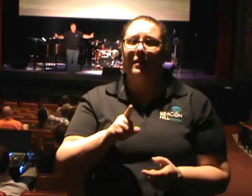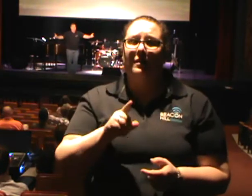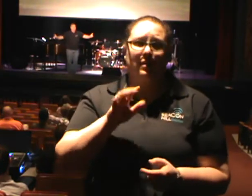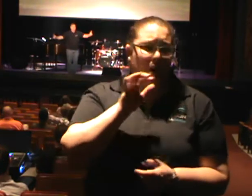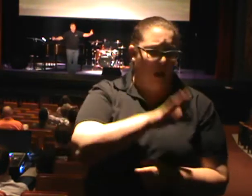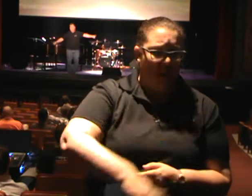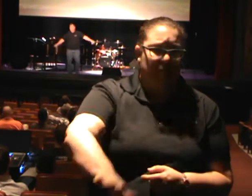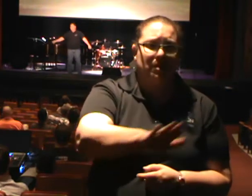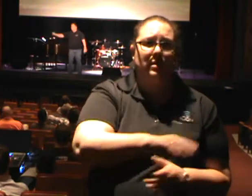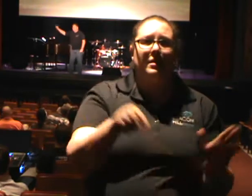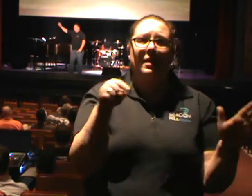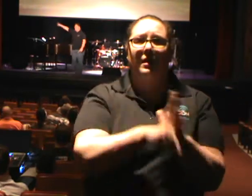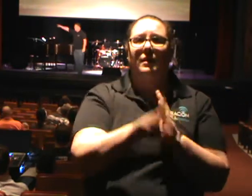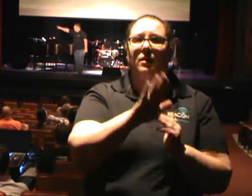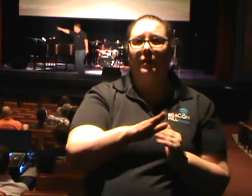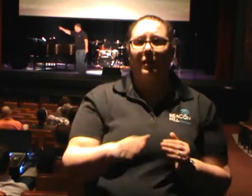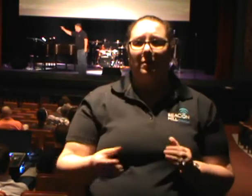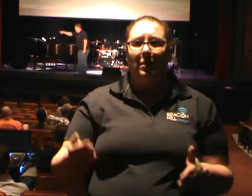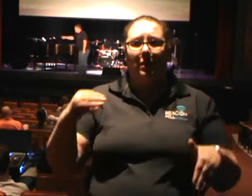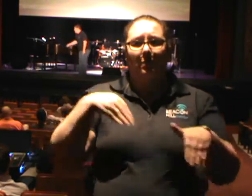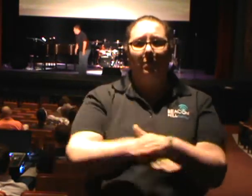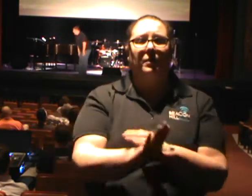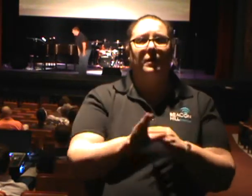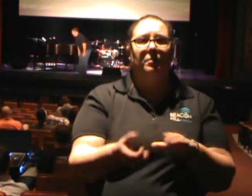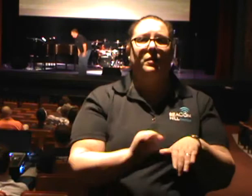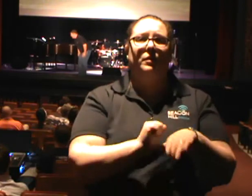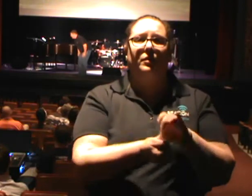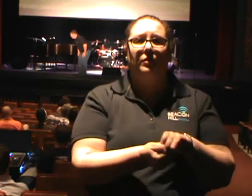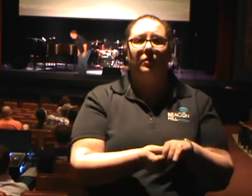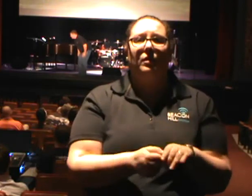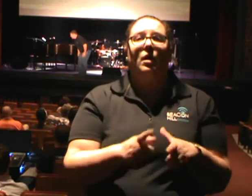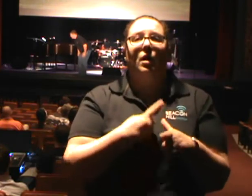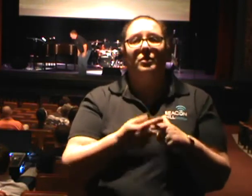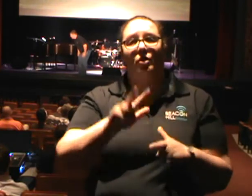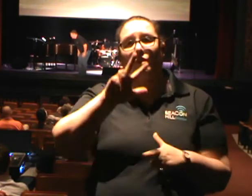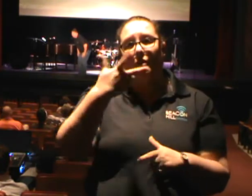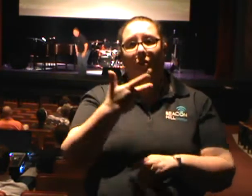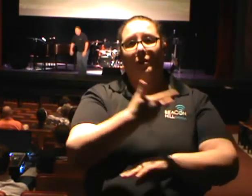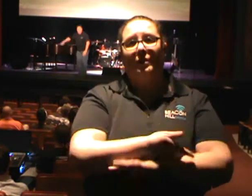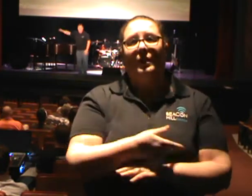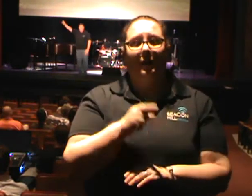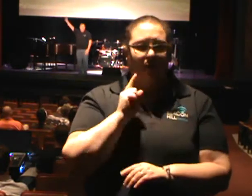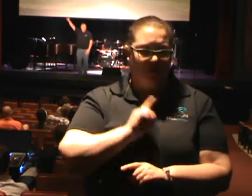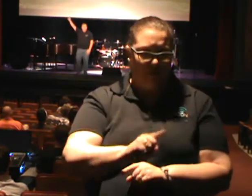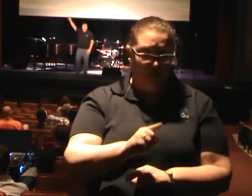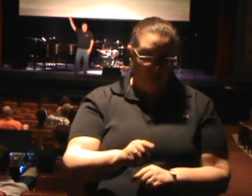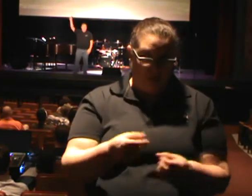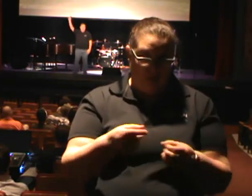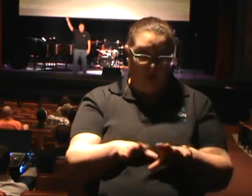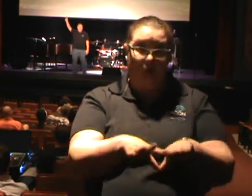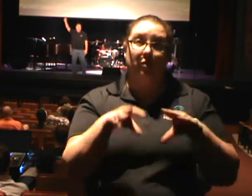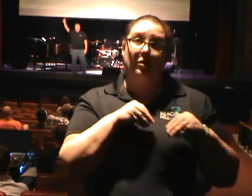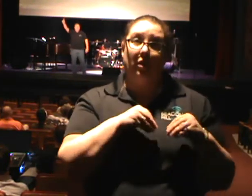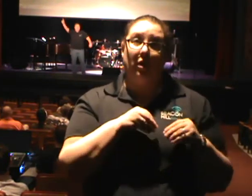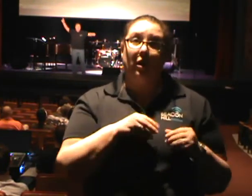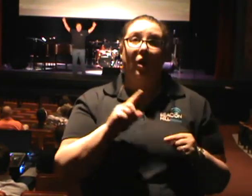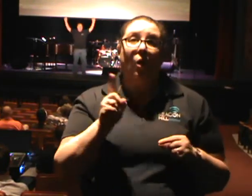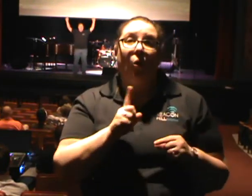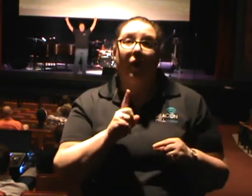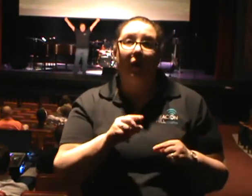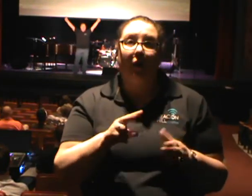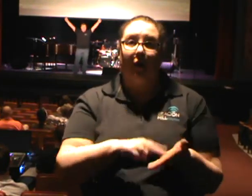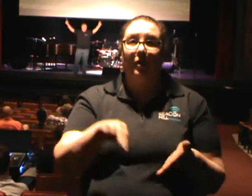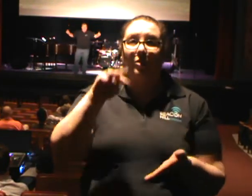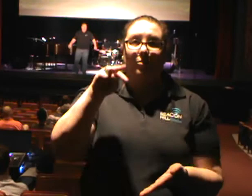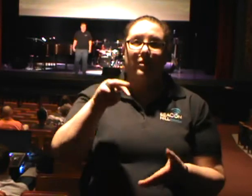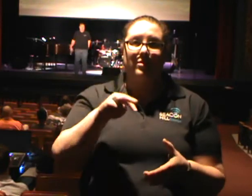story of Jesus was dead until the third day when they came back, and he was gone. They said, where is he? He is risen. He has conquered the grave, and